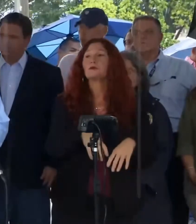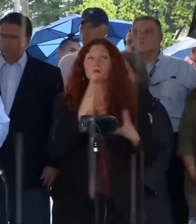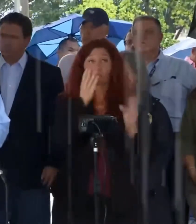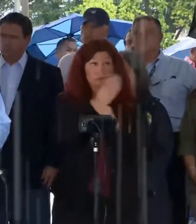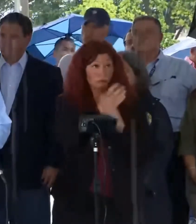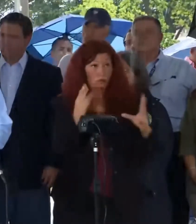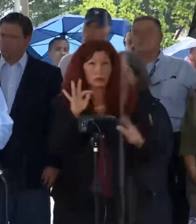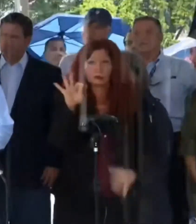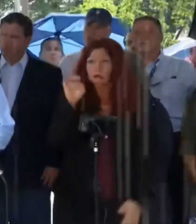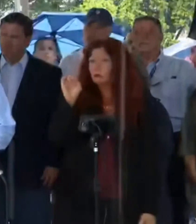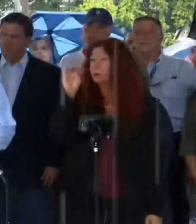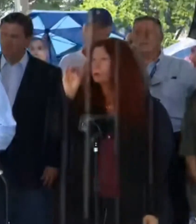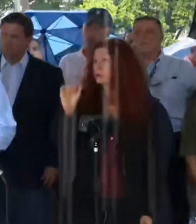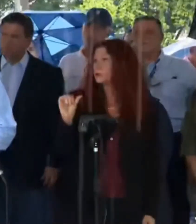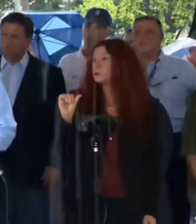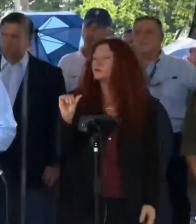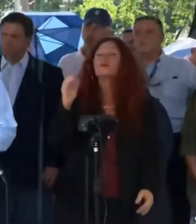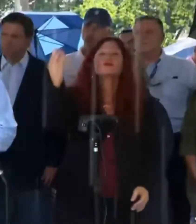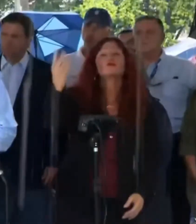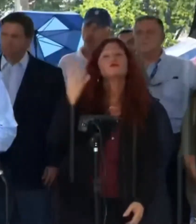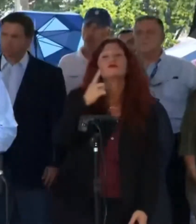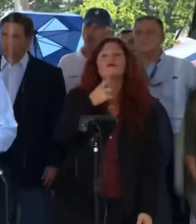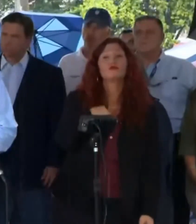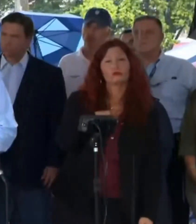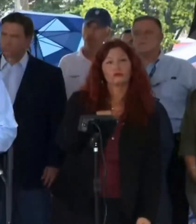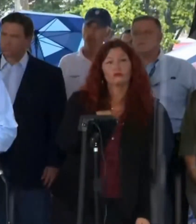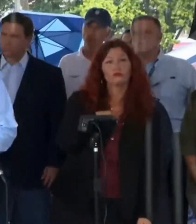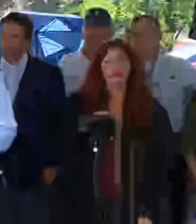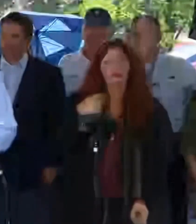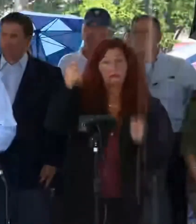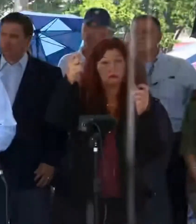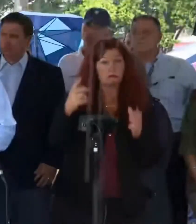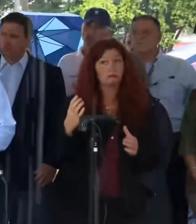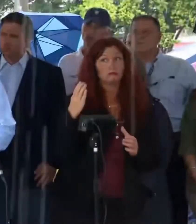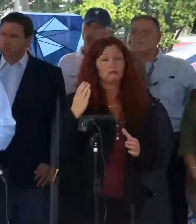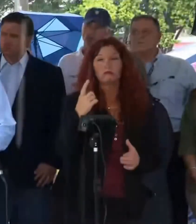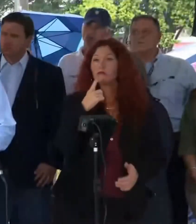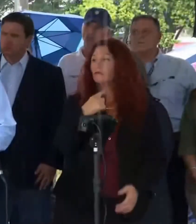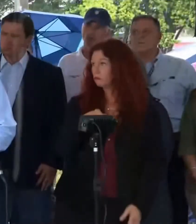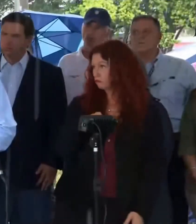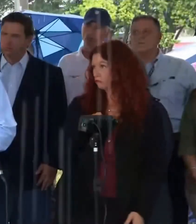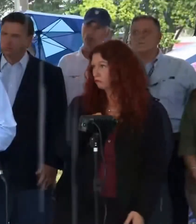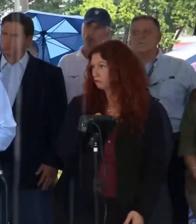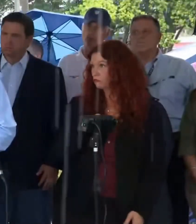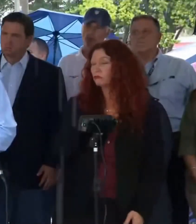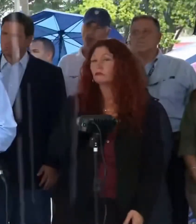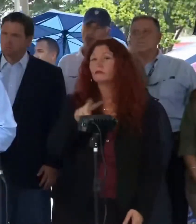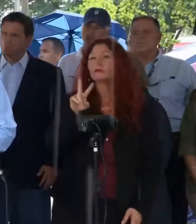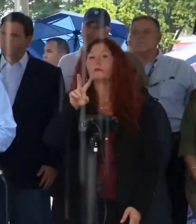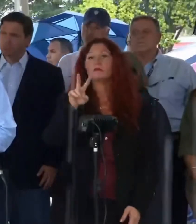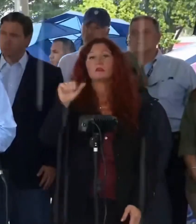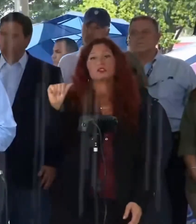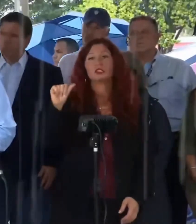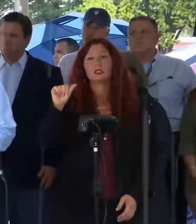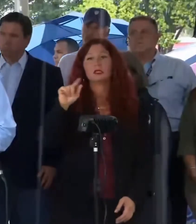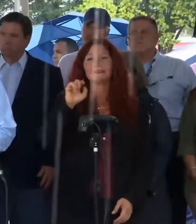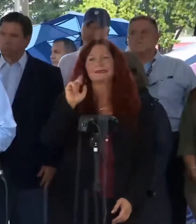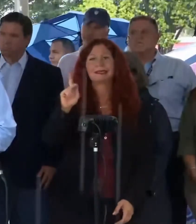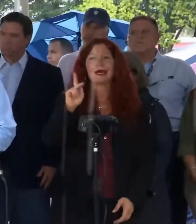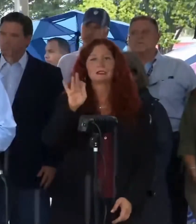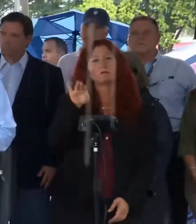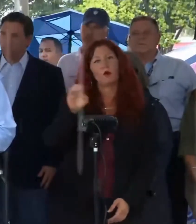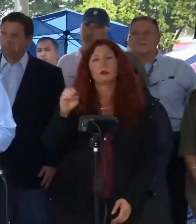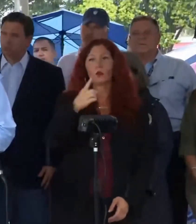let you know that FEMA has advised me through the administrator that Virginia Task Force 1, Virginia Task Force